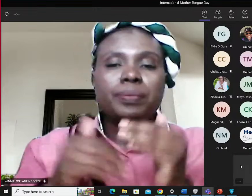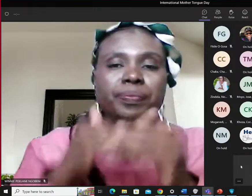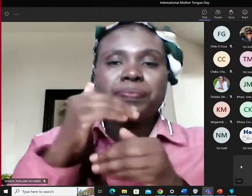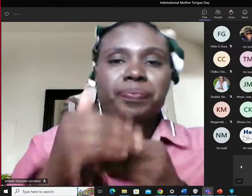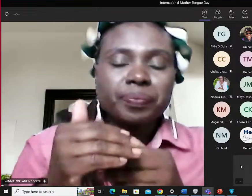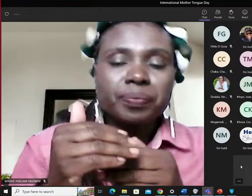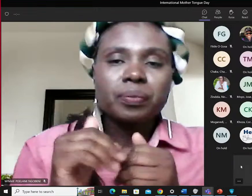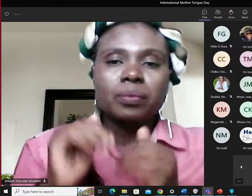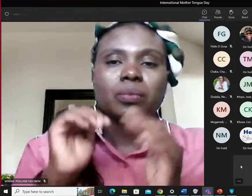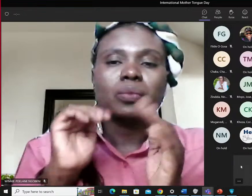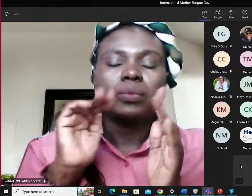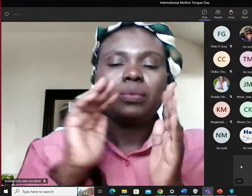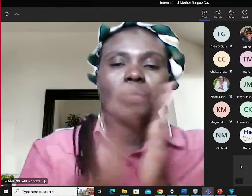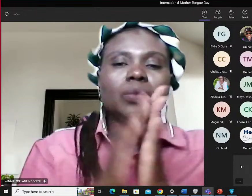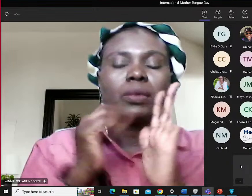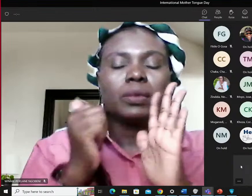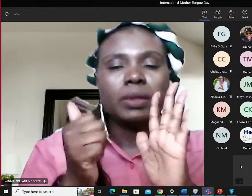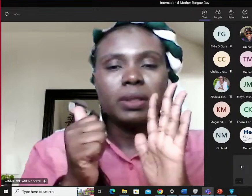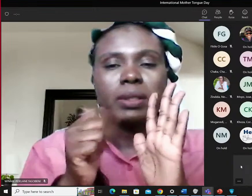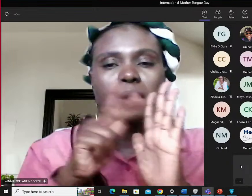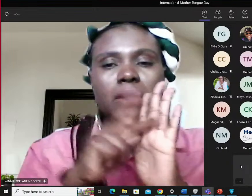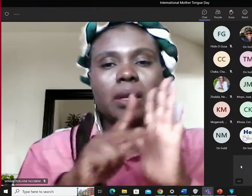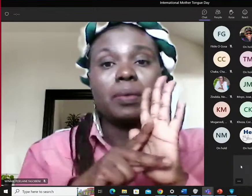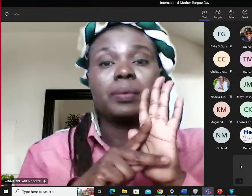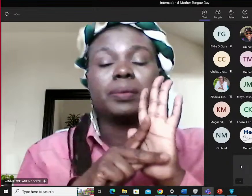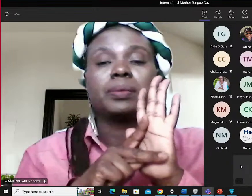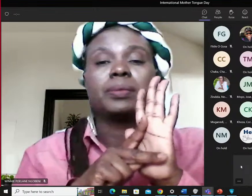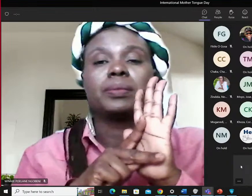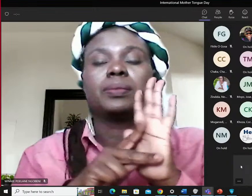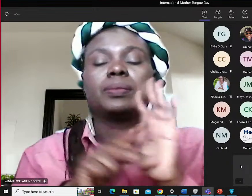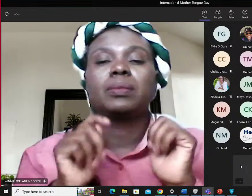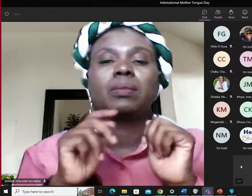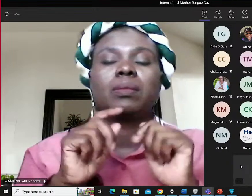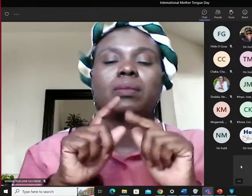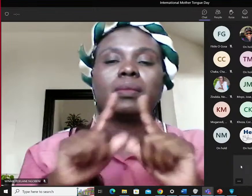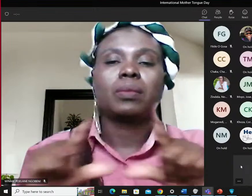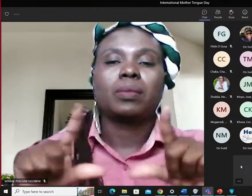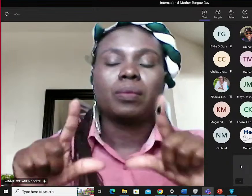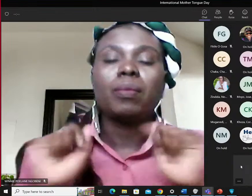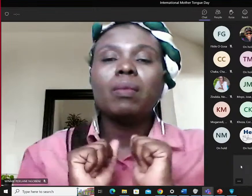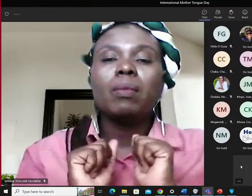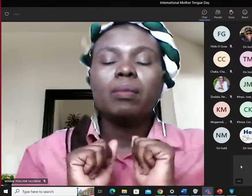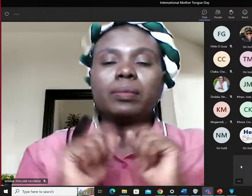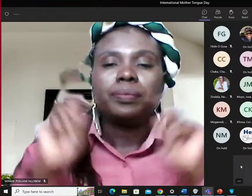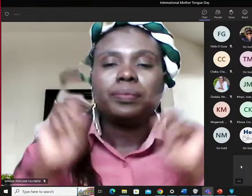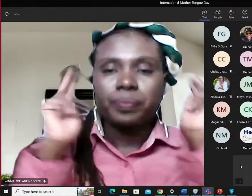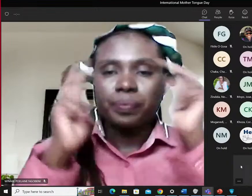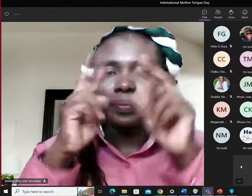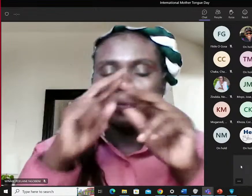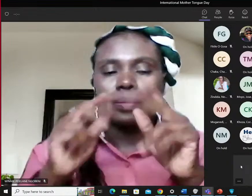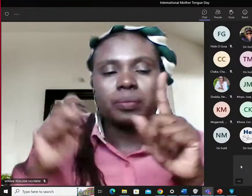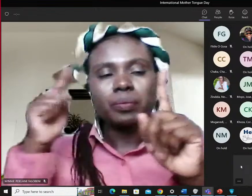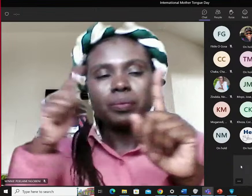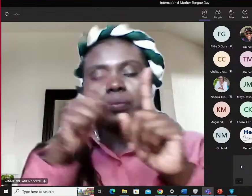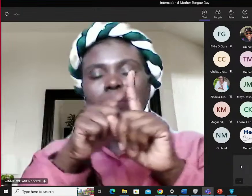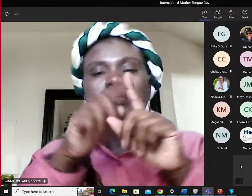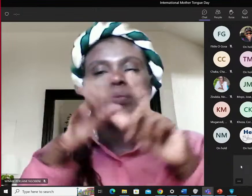2016 language policy. The University of South Africa, in line with its vision, amended its language